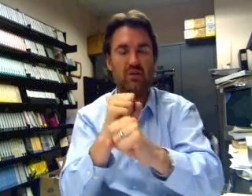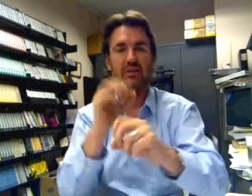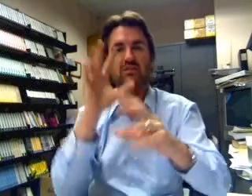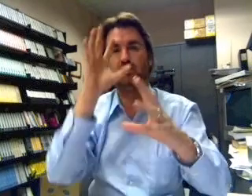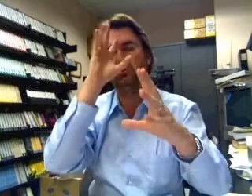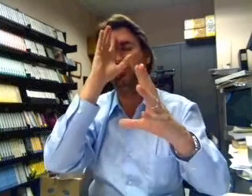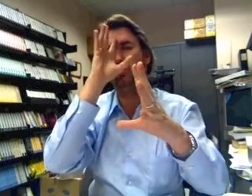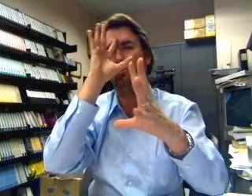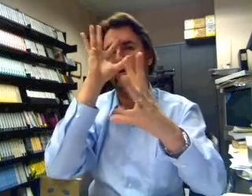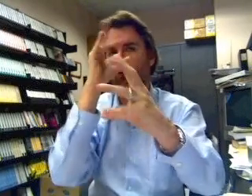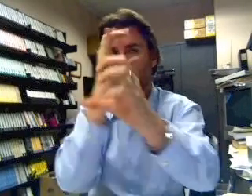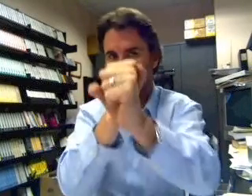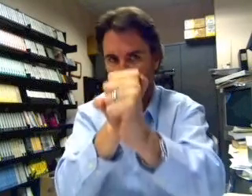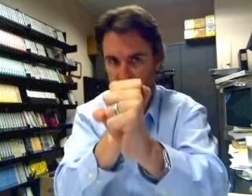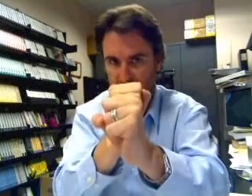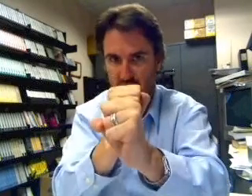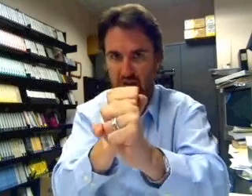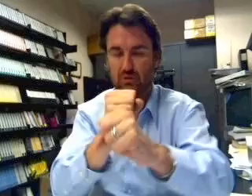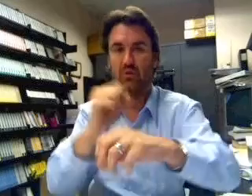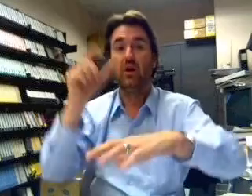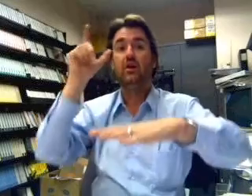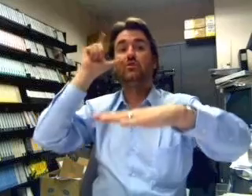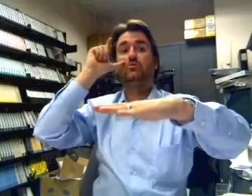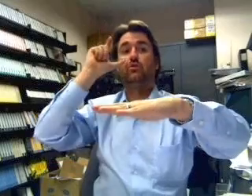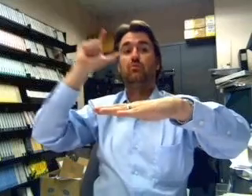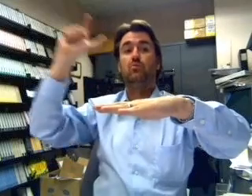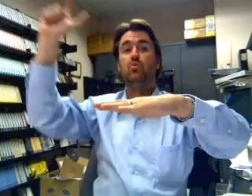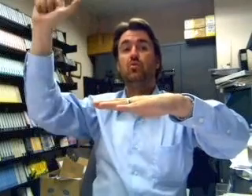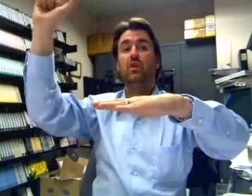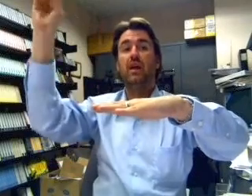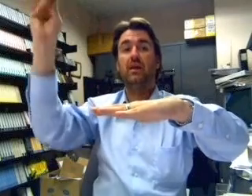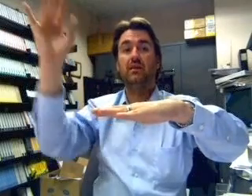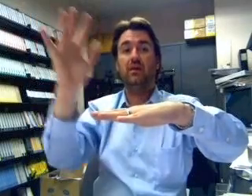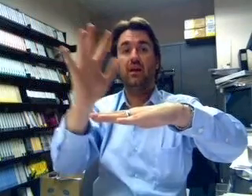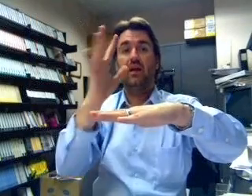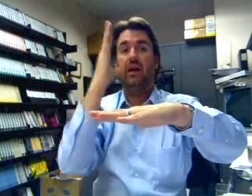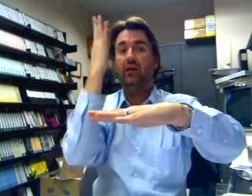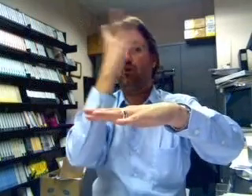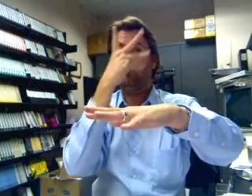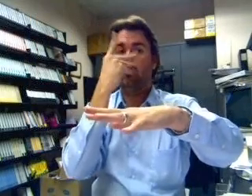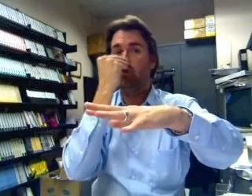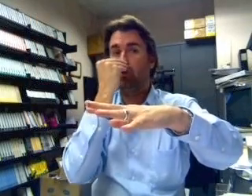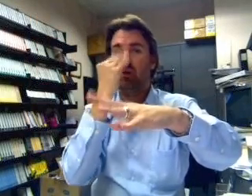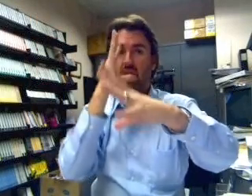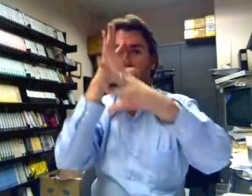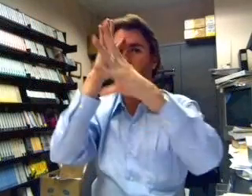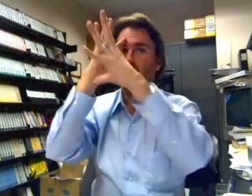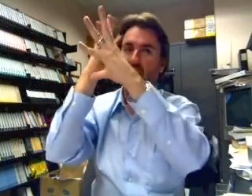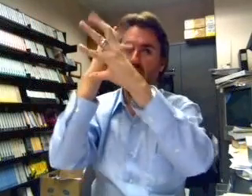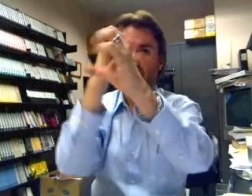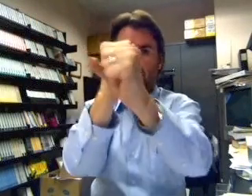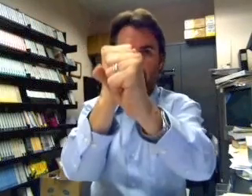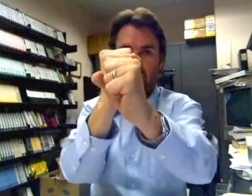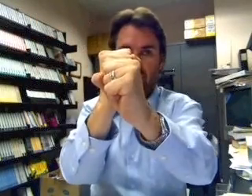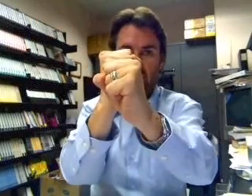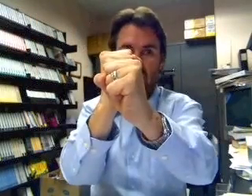because it was so engrossing that it caught you. So the moonlight and her beauty caught